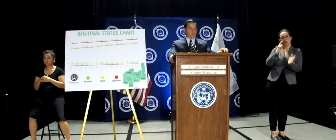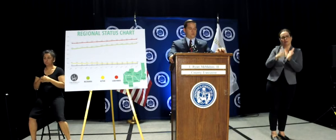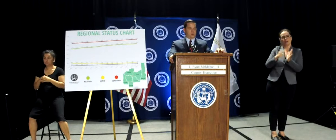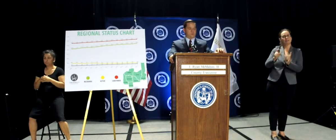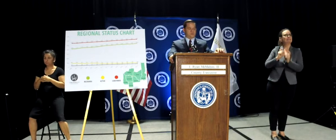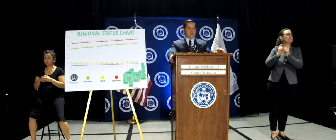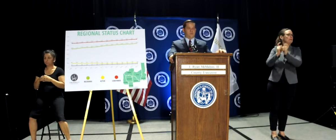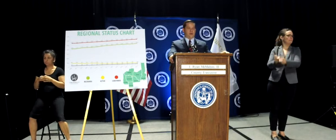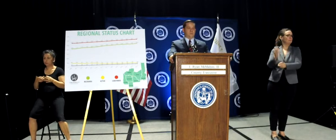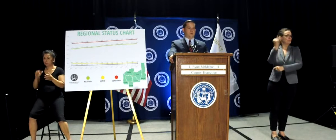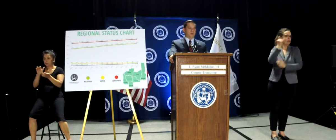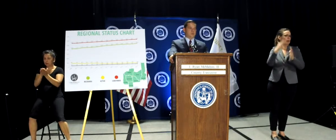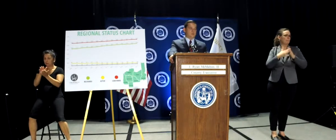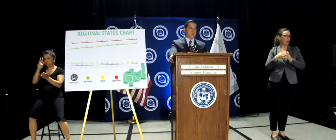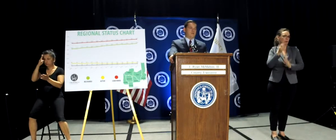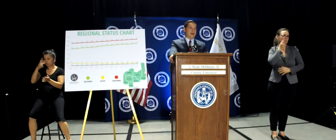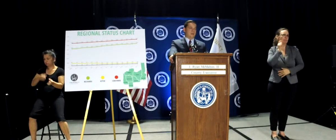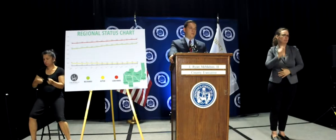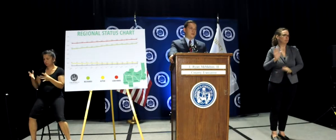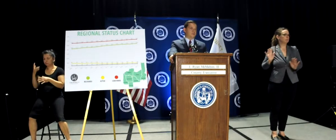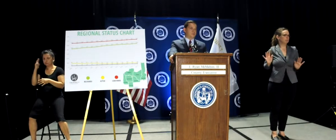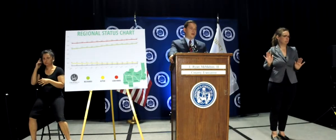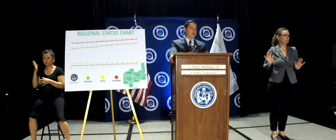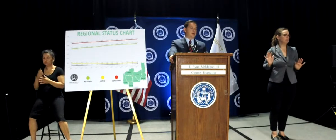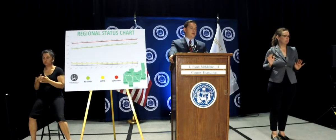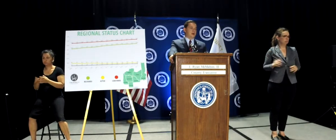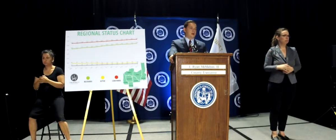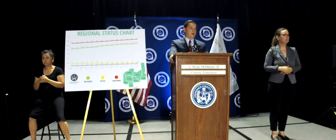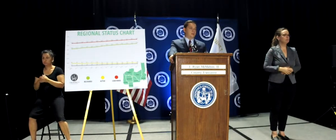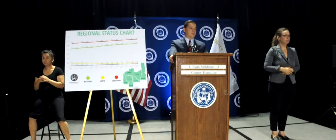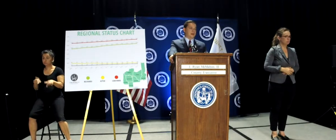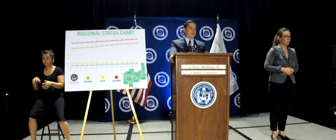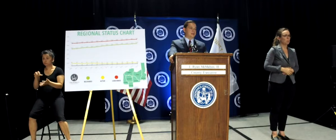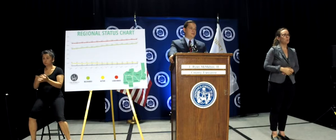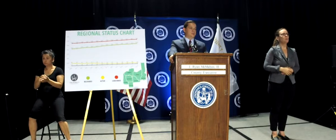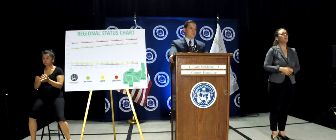this group comes and they have recommendations, whatever happens after that,